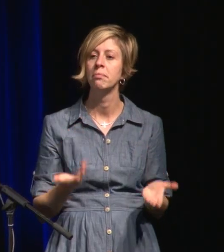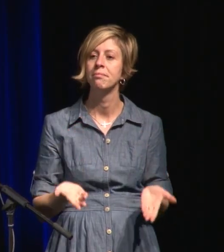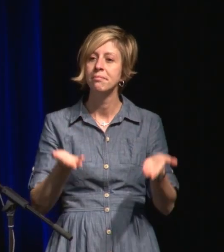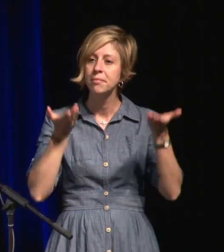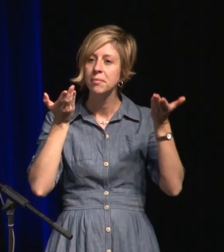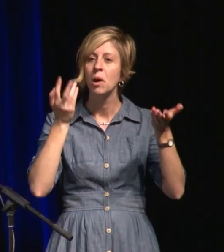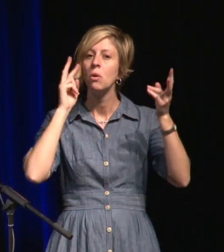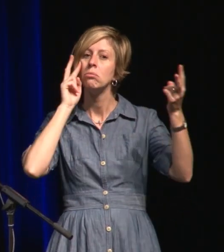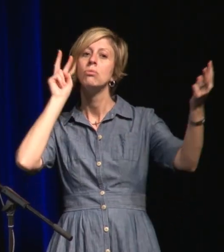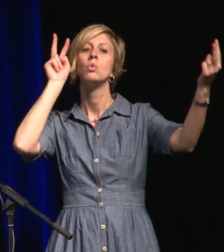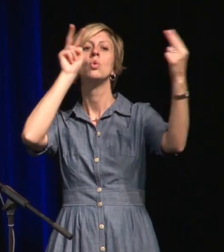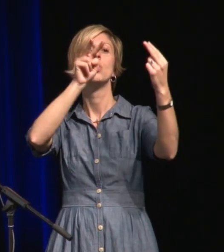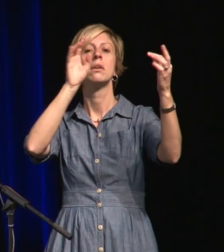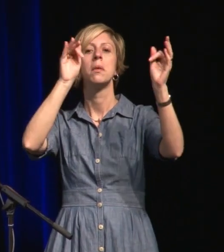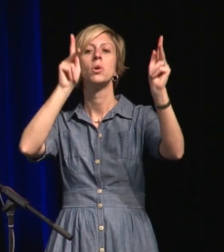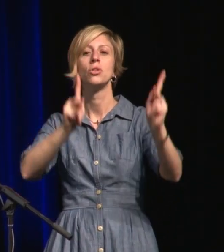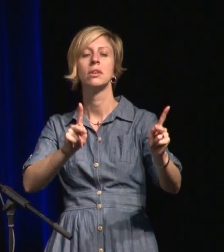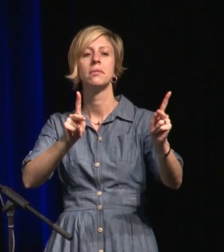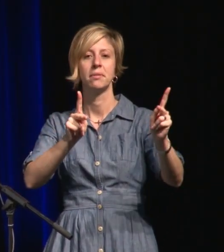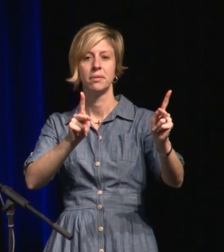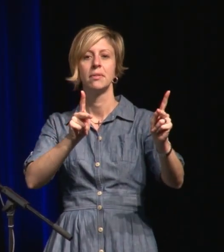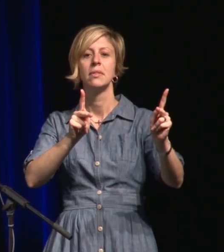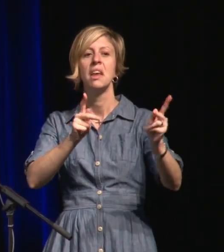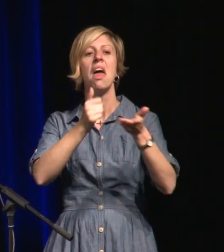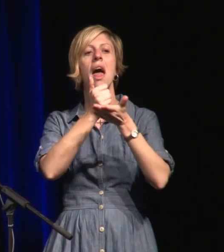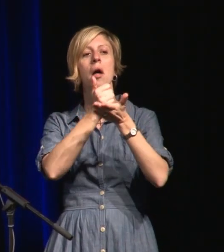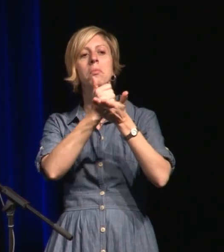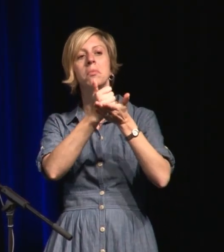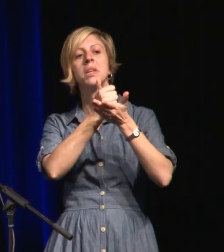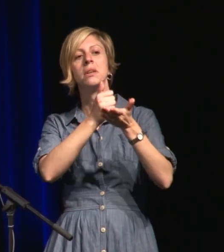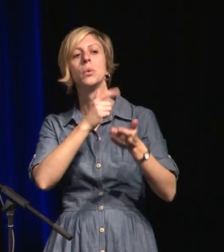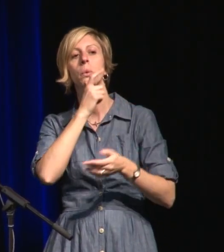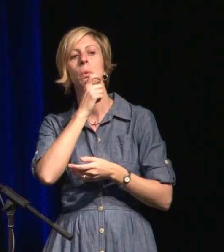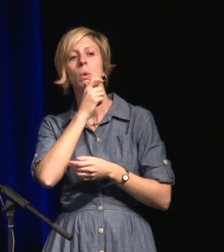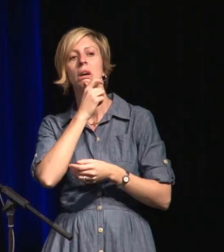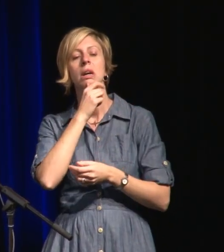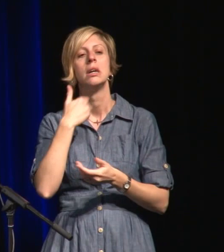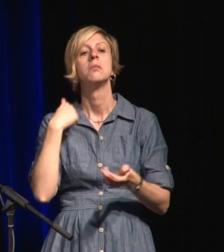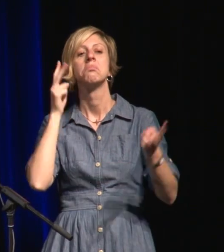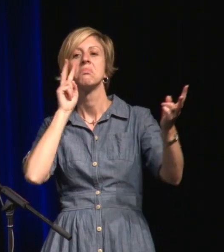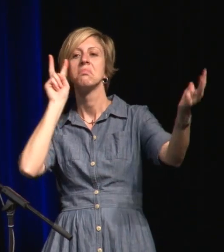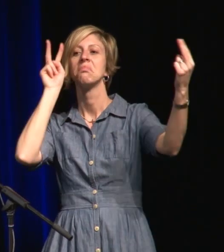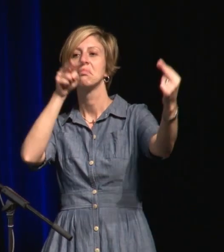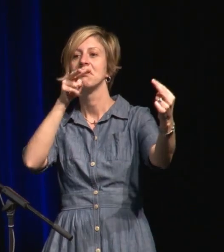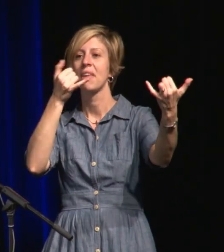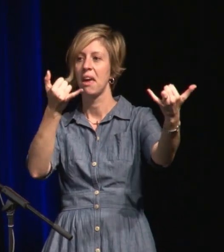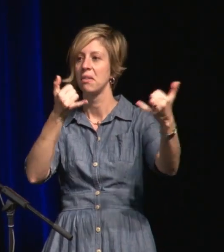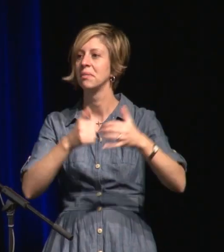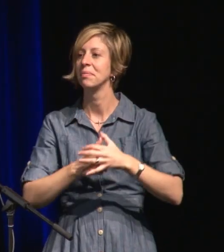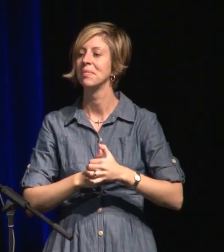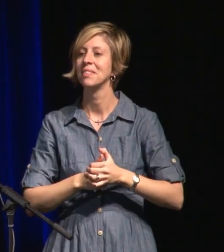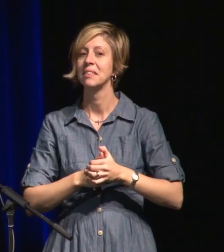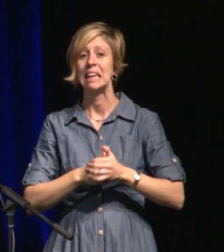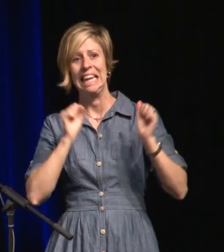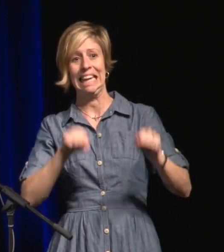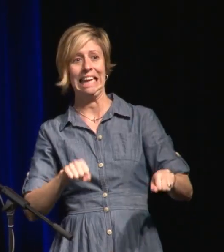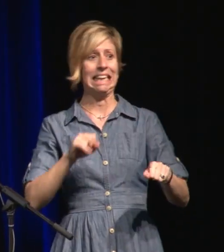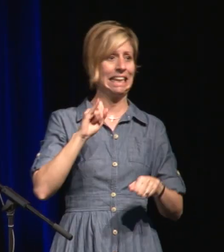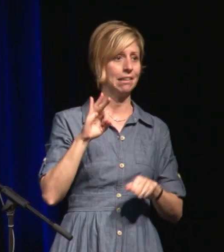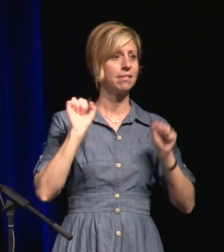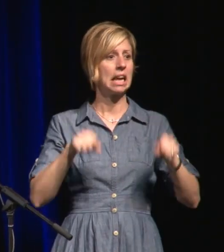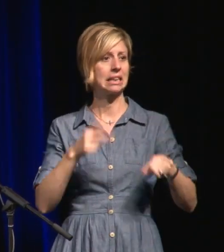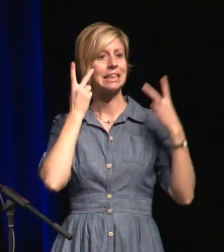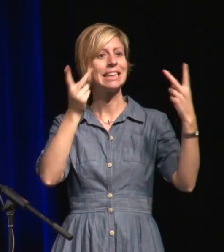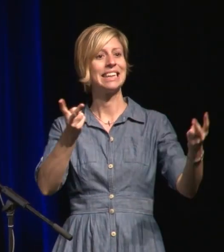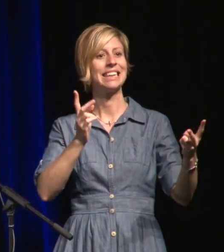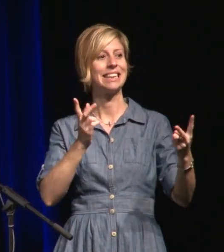learning journeys. So graduates, please stand, make eye contact with that person who made, if you can,